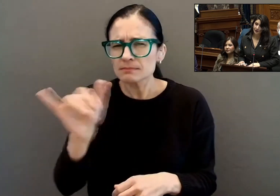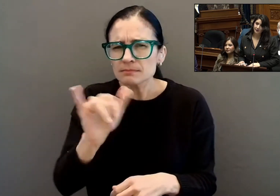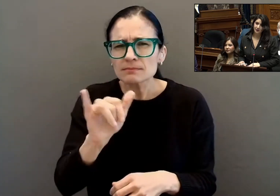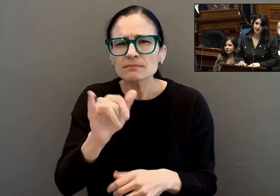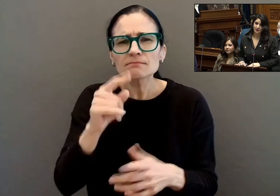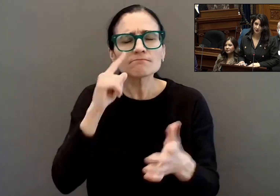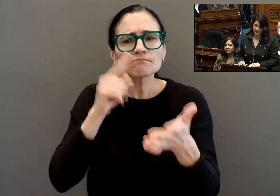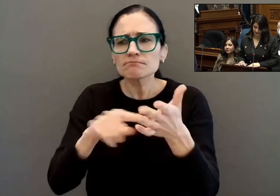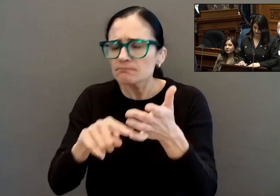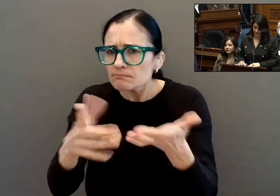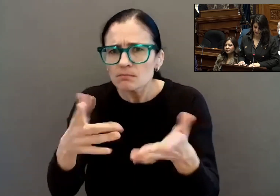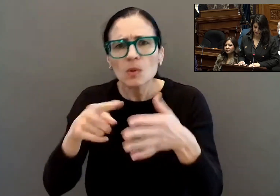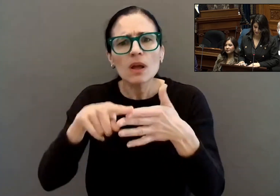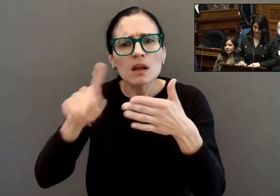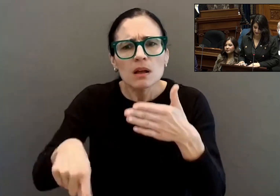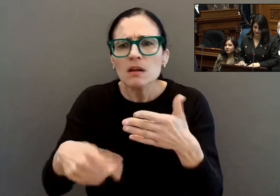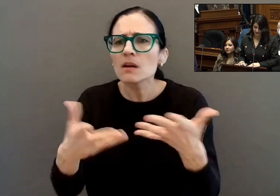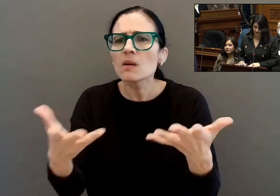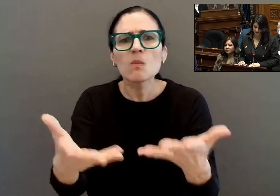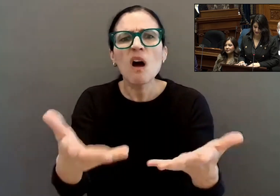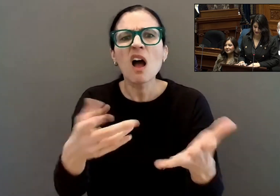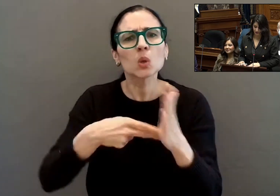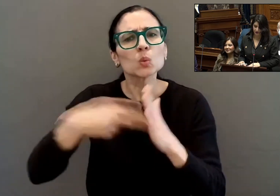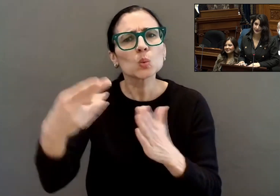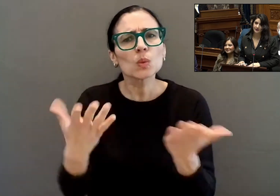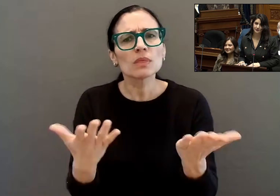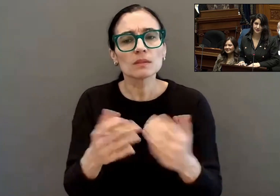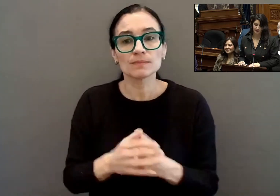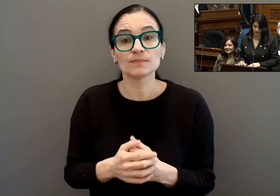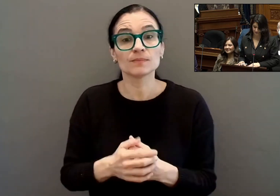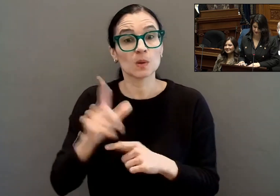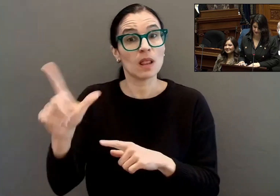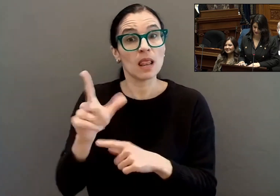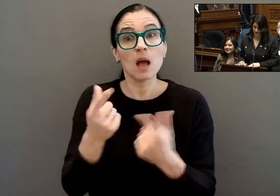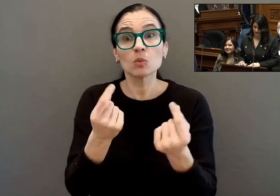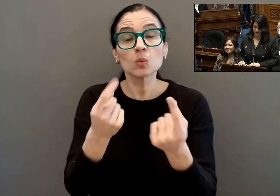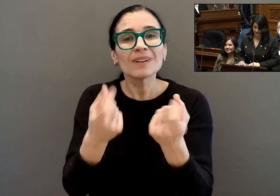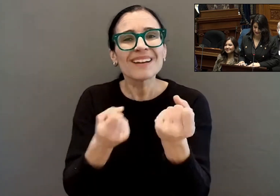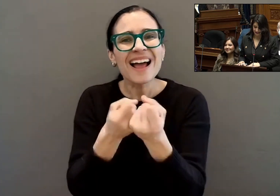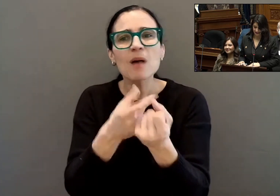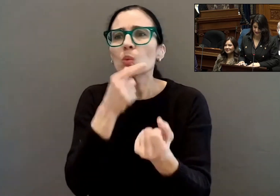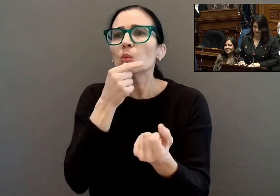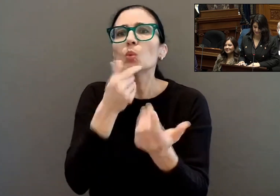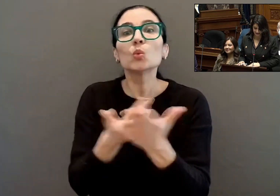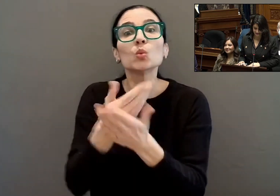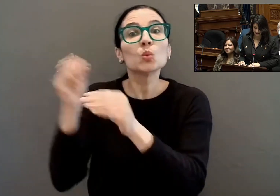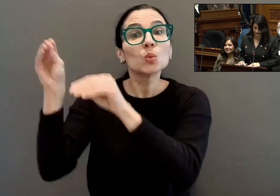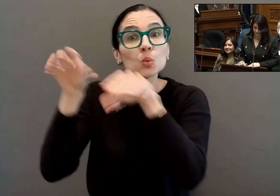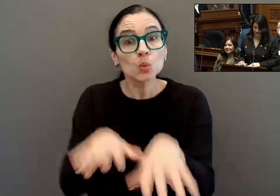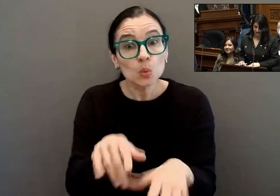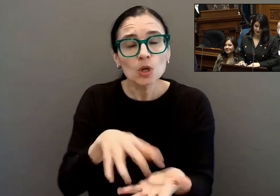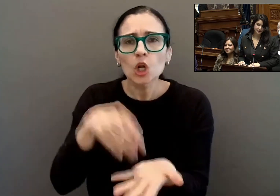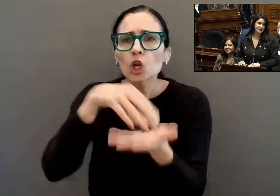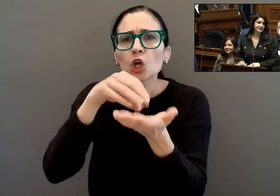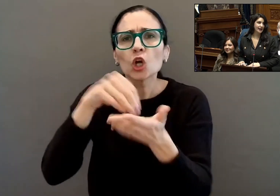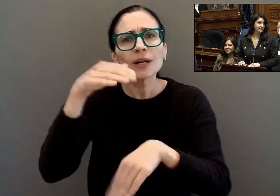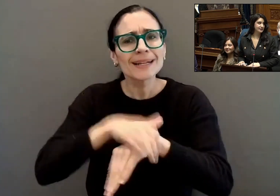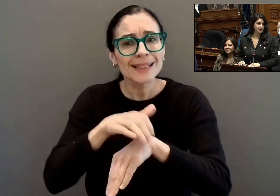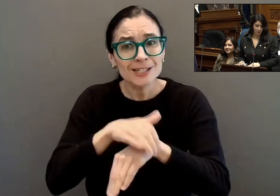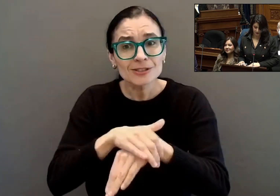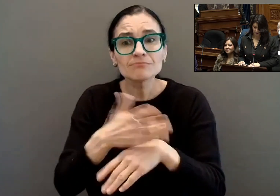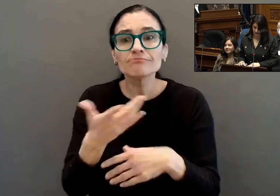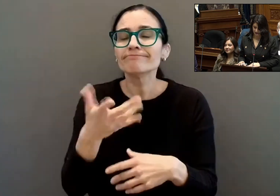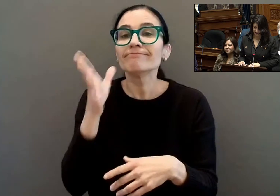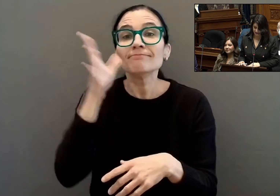support newcomers learning English, parents attending early literacy groups, young kids and playtime, students